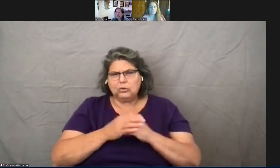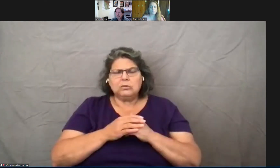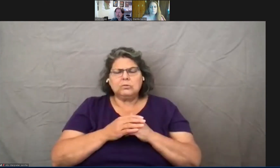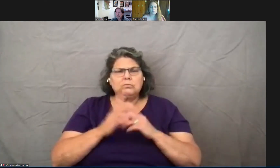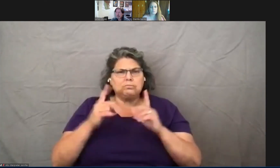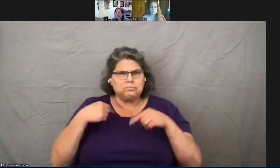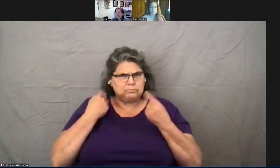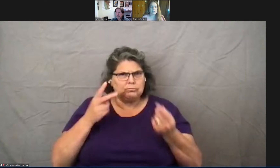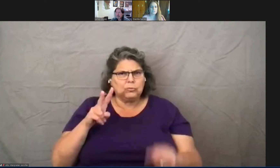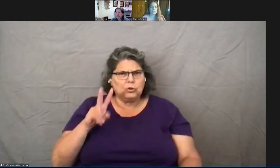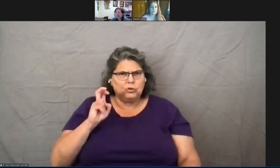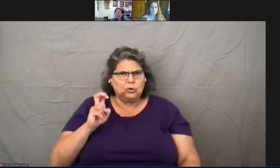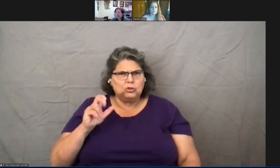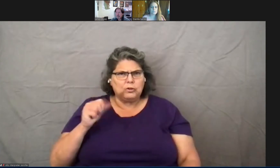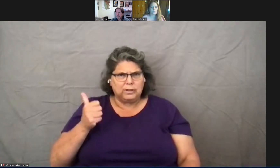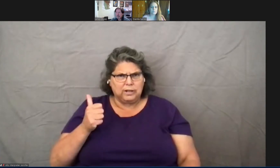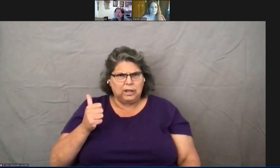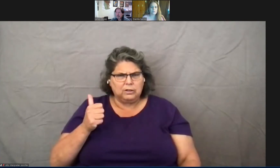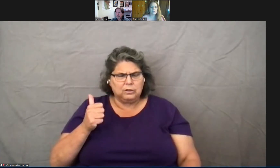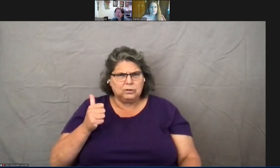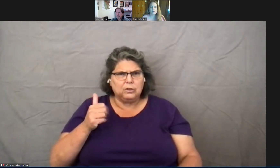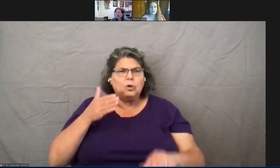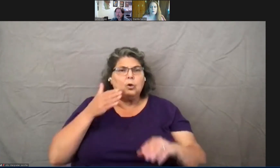210 post-infection cases.